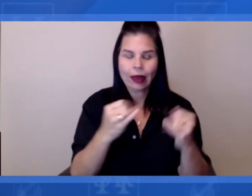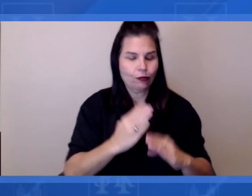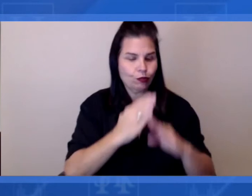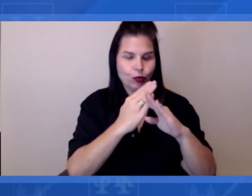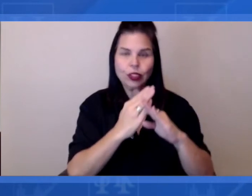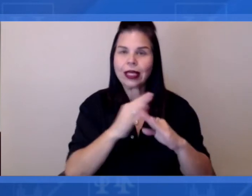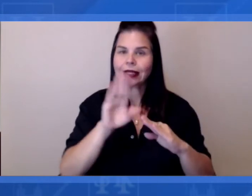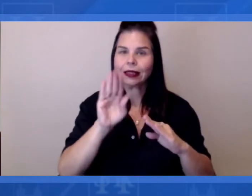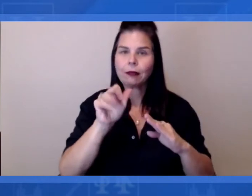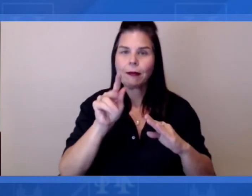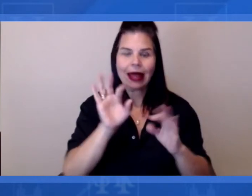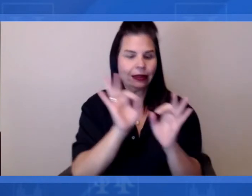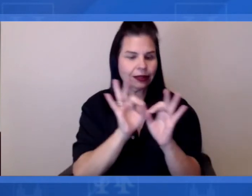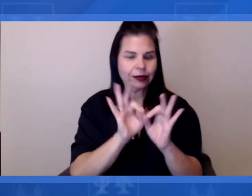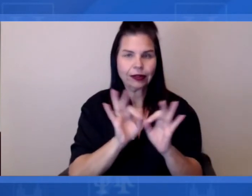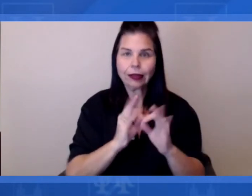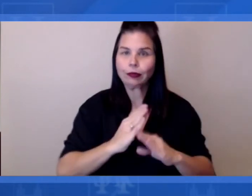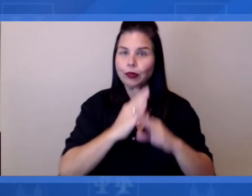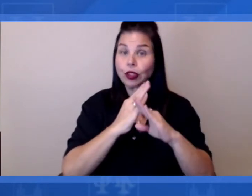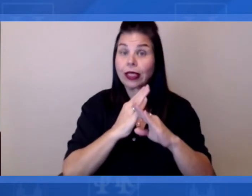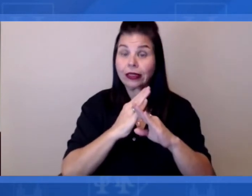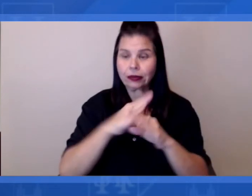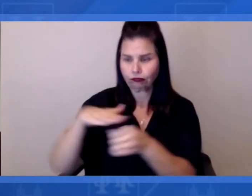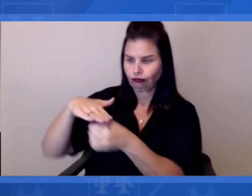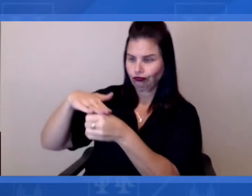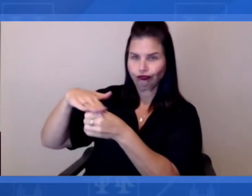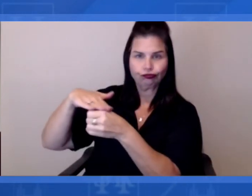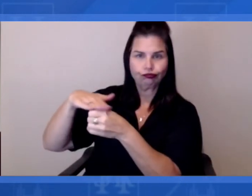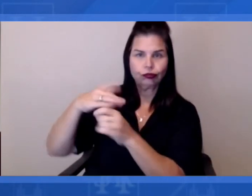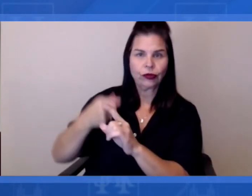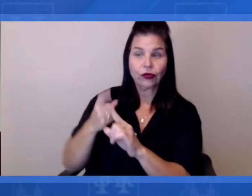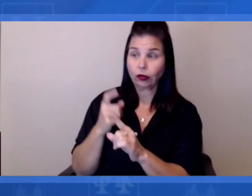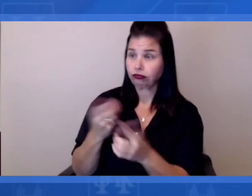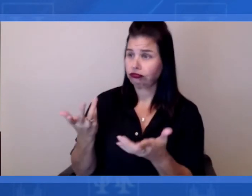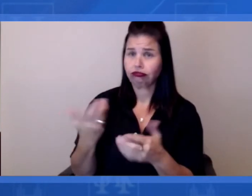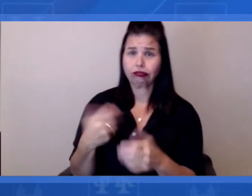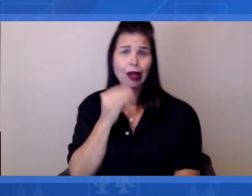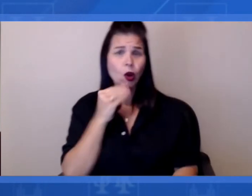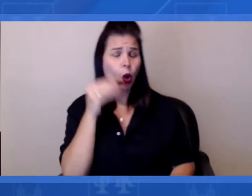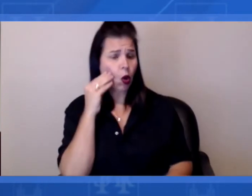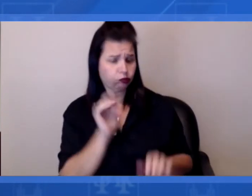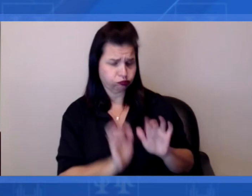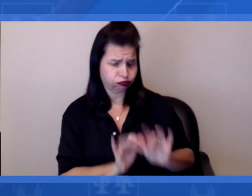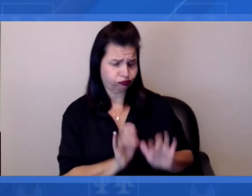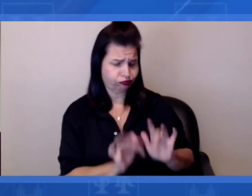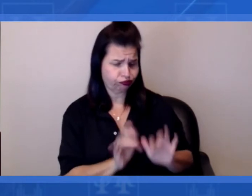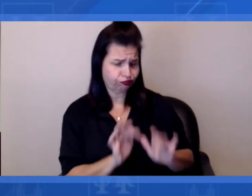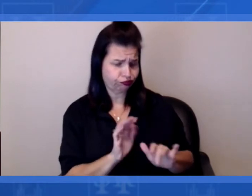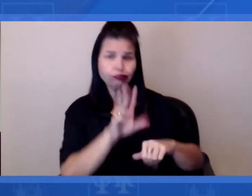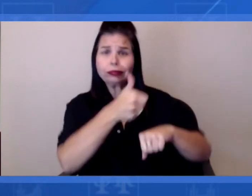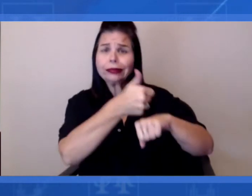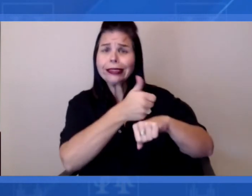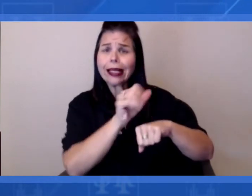Presto card remotely from the comfort of home.